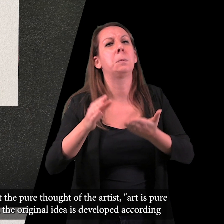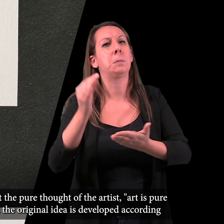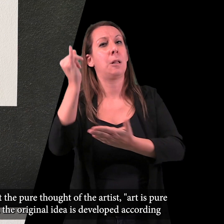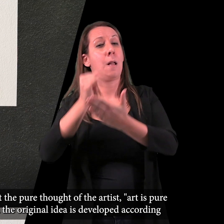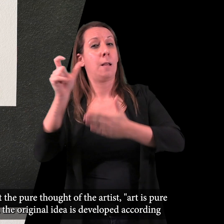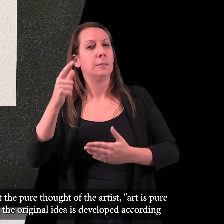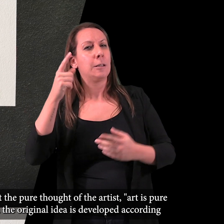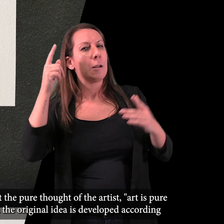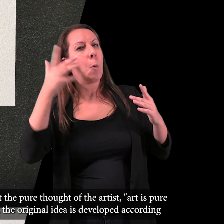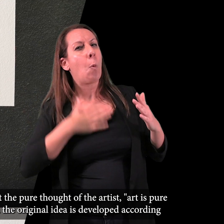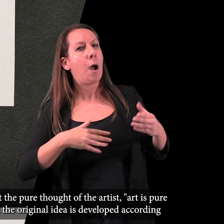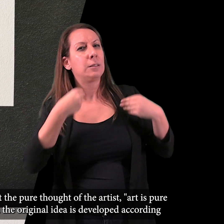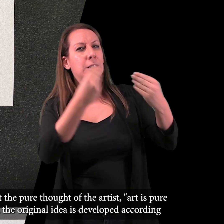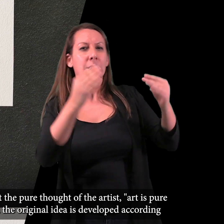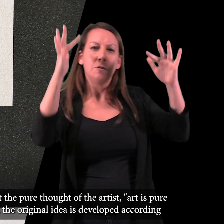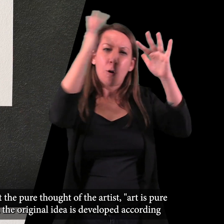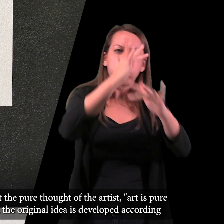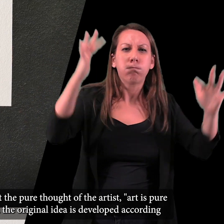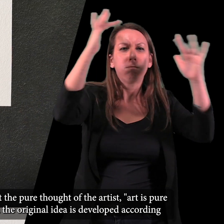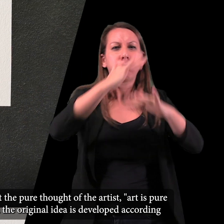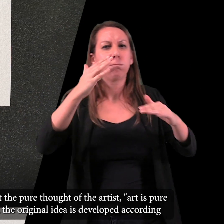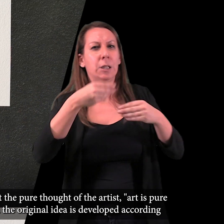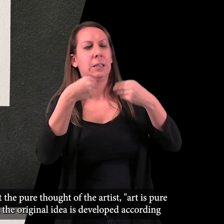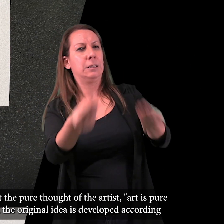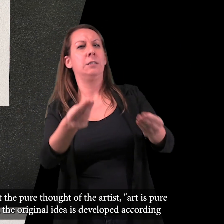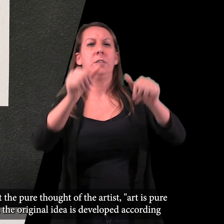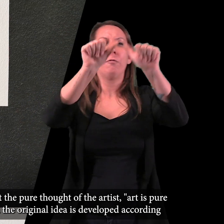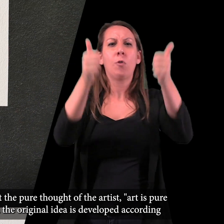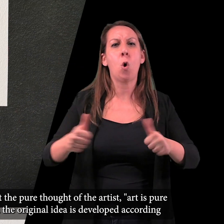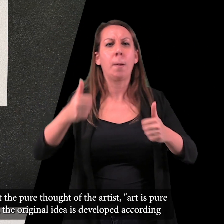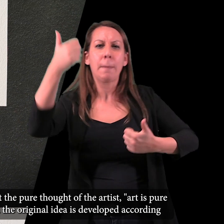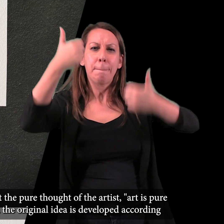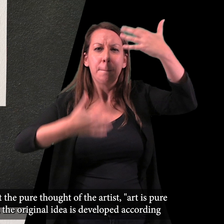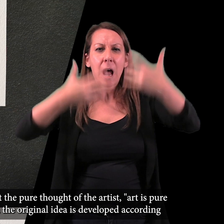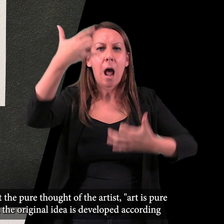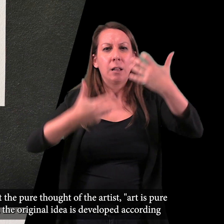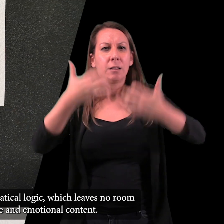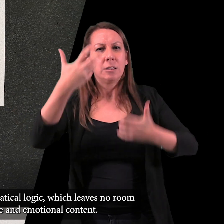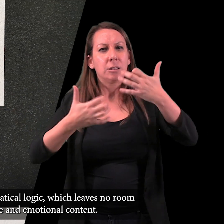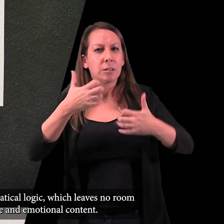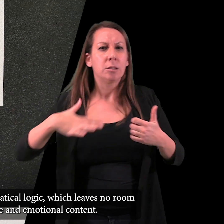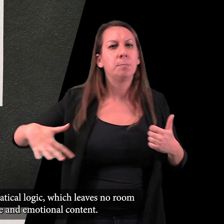pure information, through which the original idea is developed